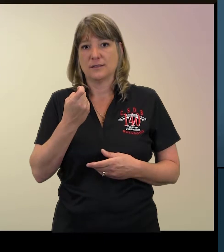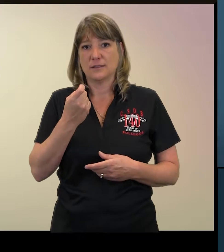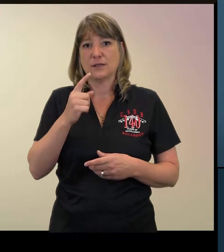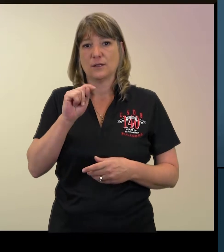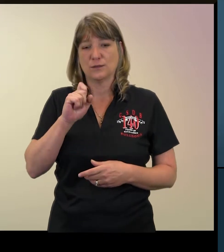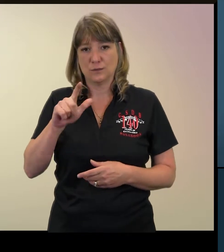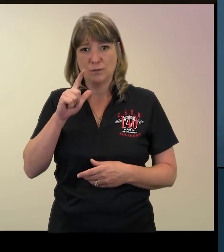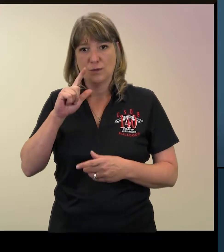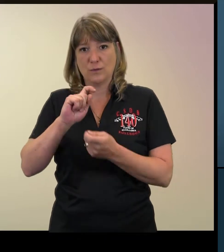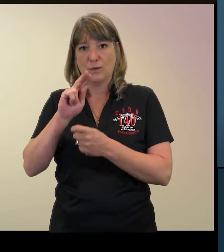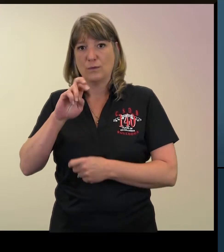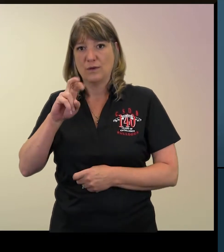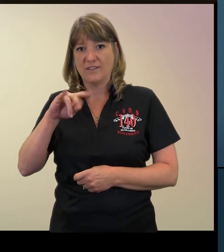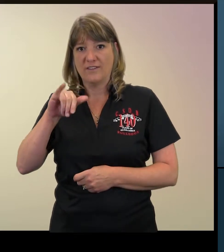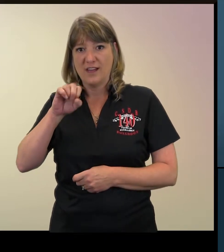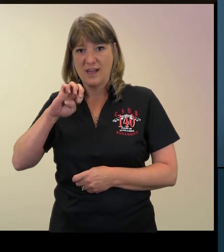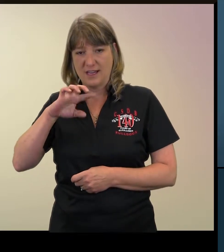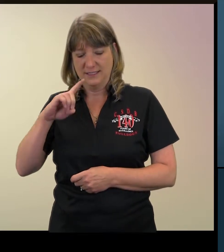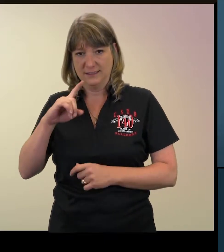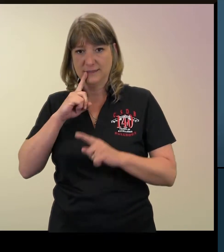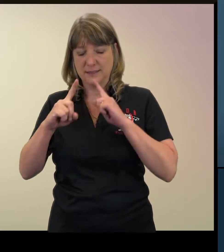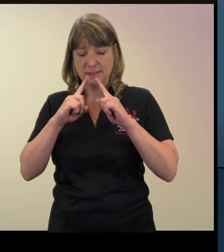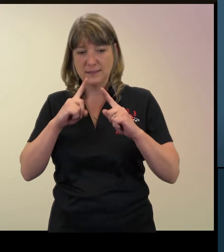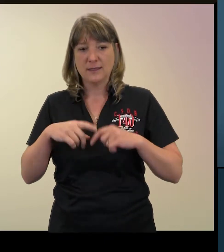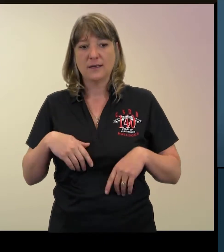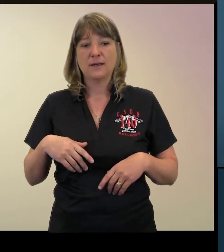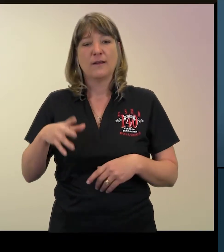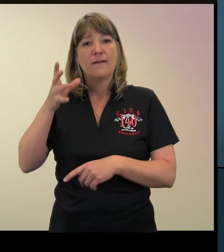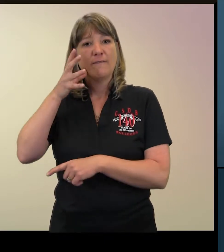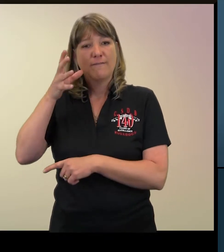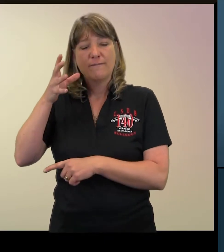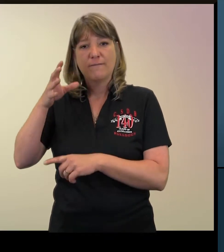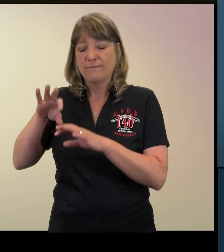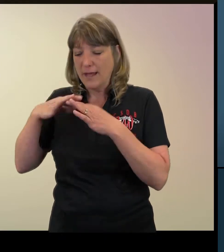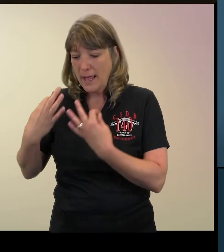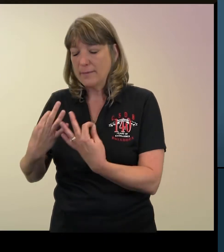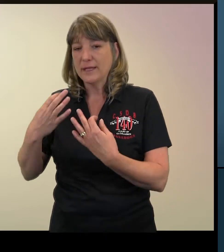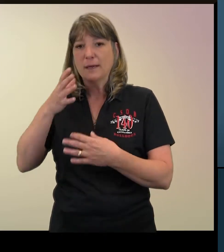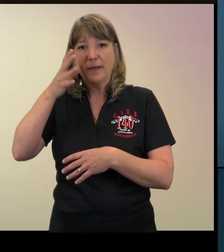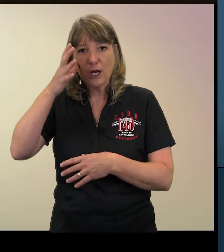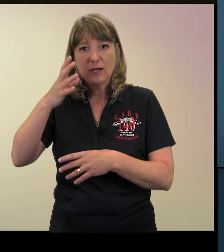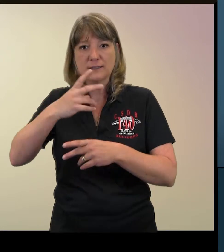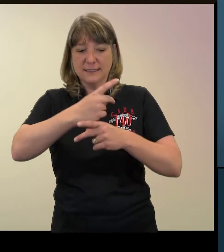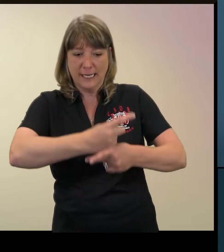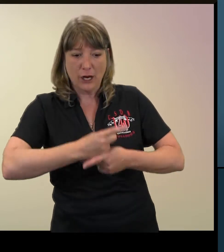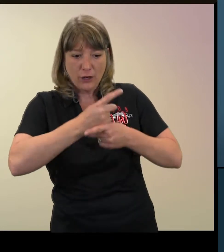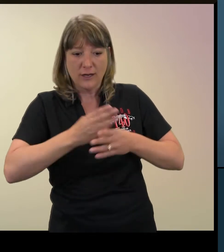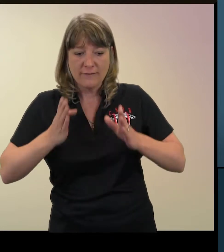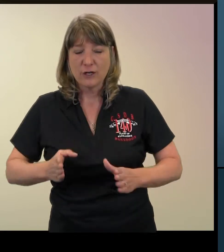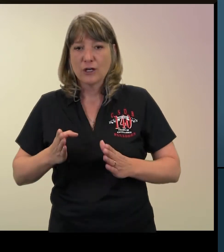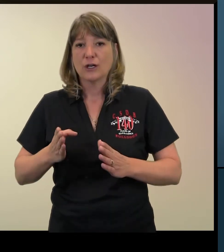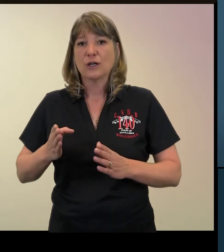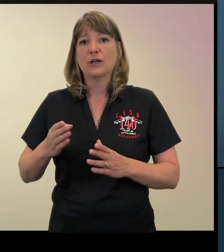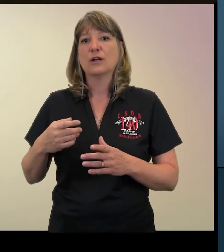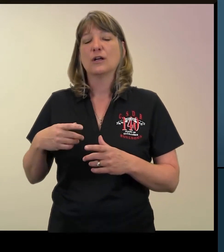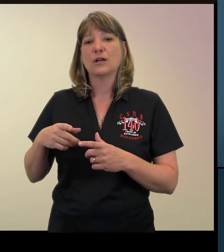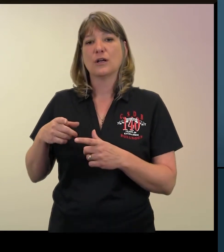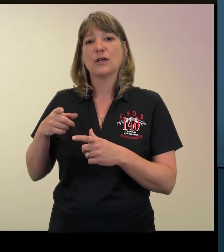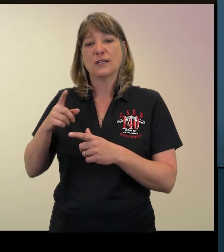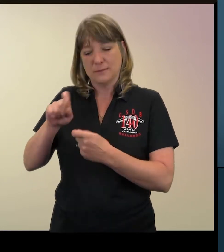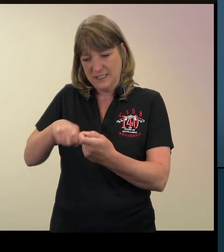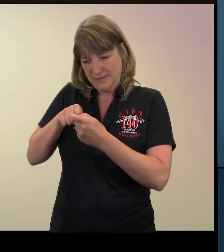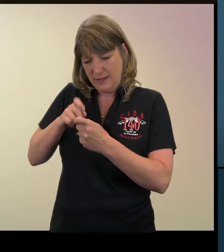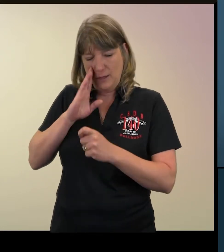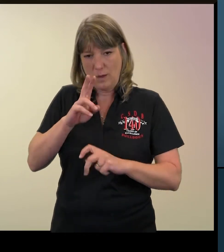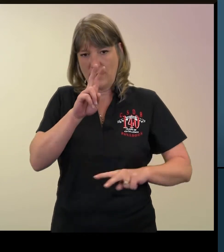Interview Revised. This is an interview with family members or caregivers or parents of a child or